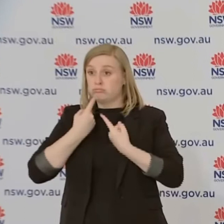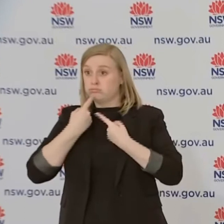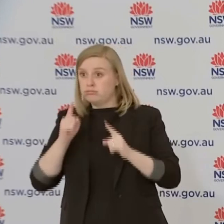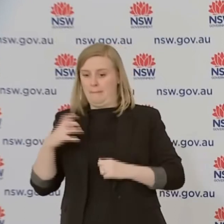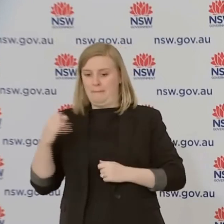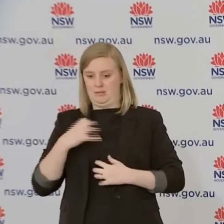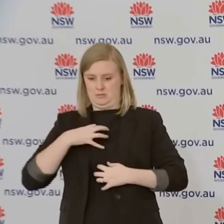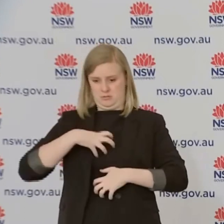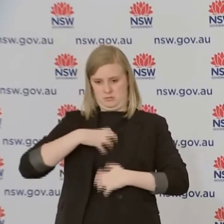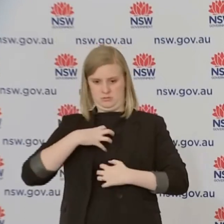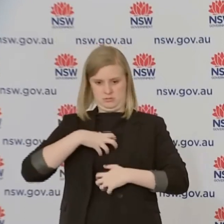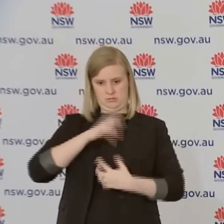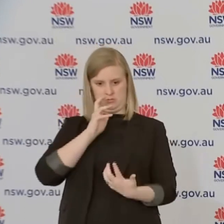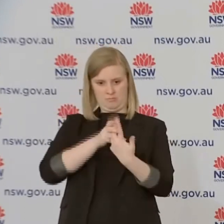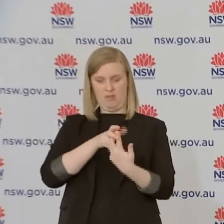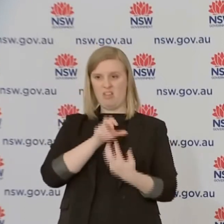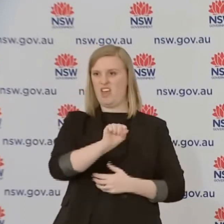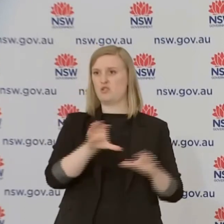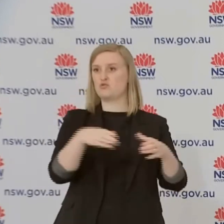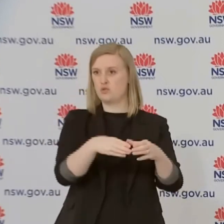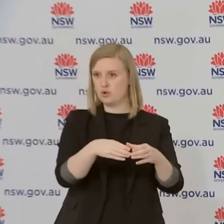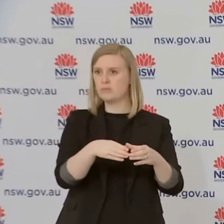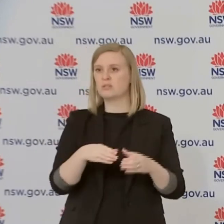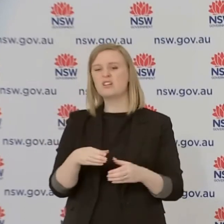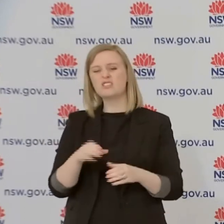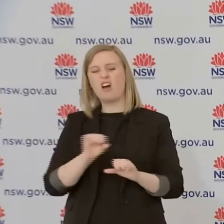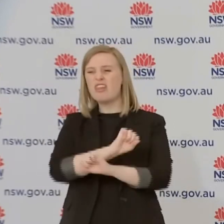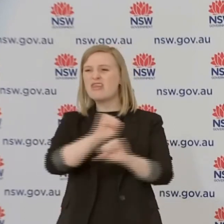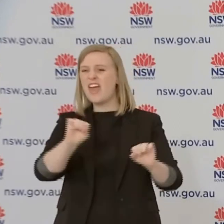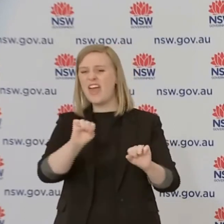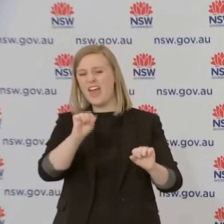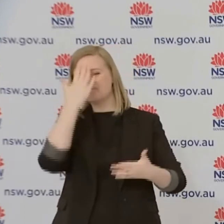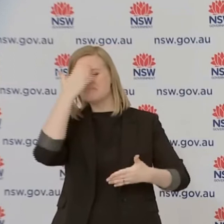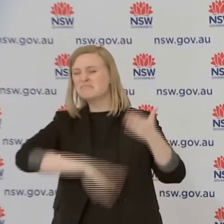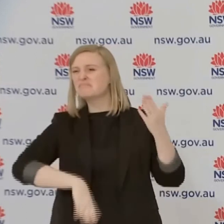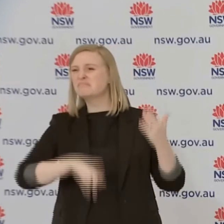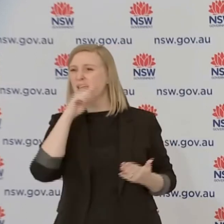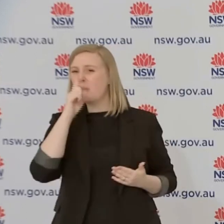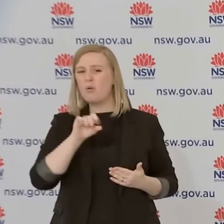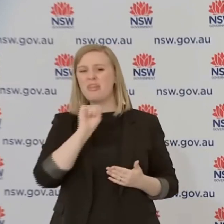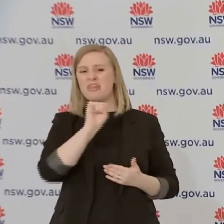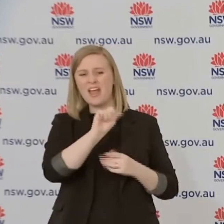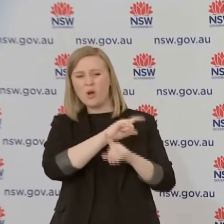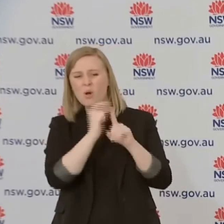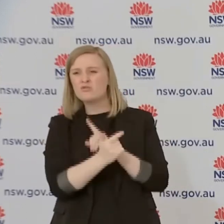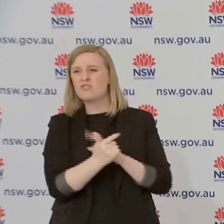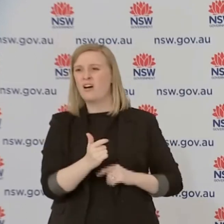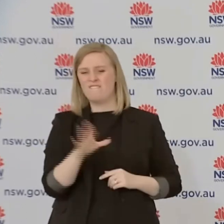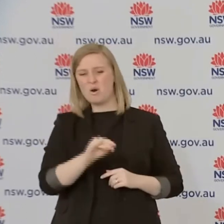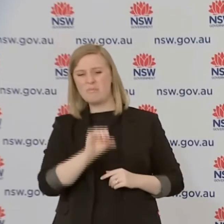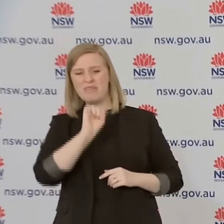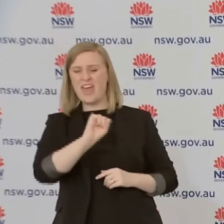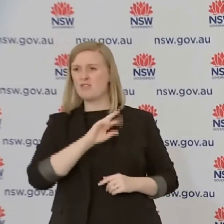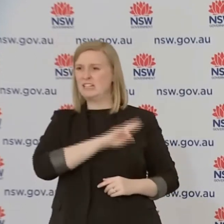and so that's a challenge that we are taking advice from all the multicultural experts, the leaders, and they're telling us how in